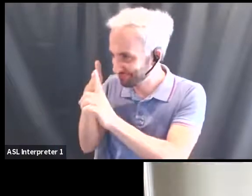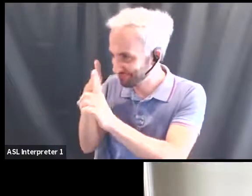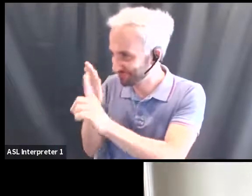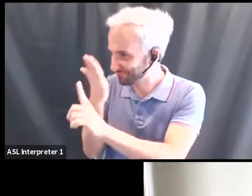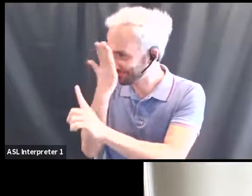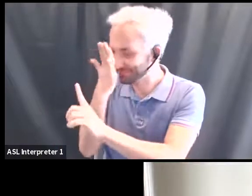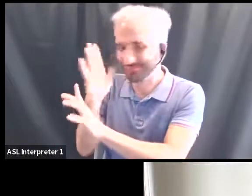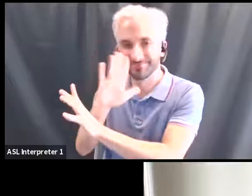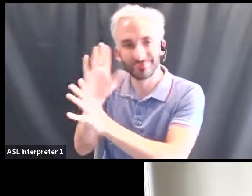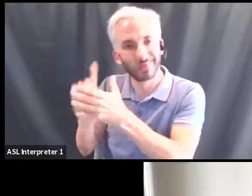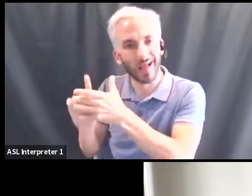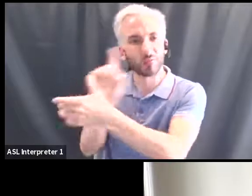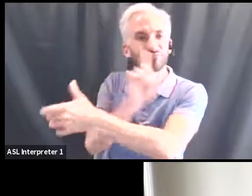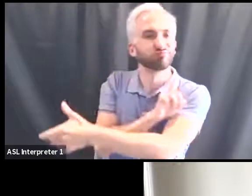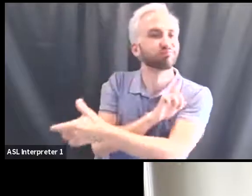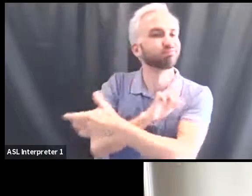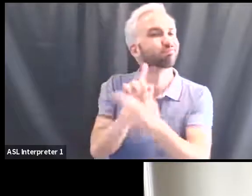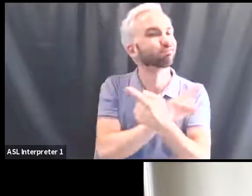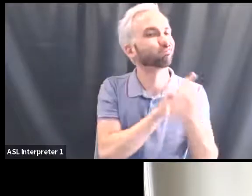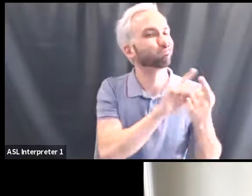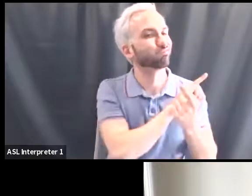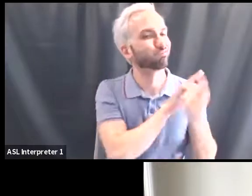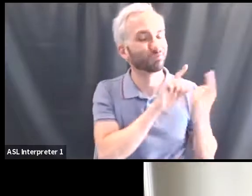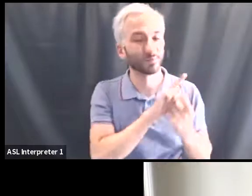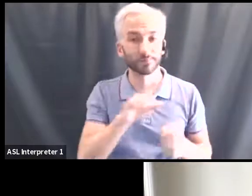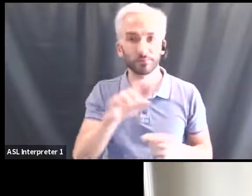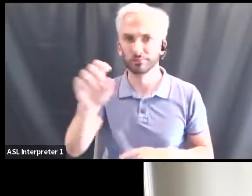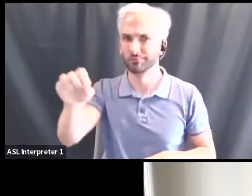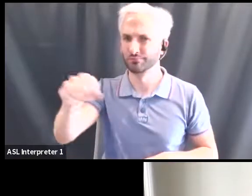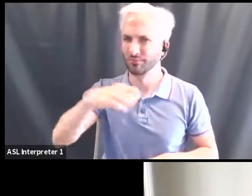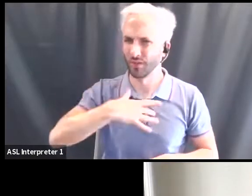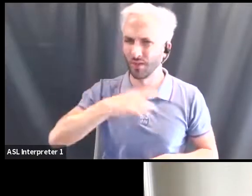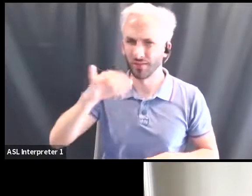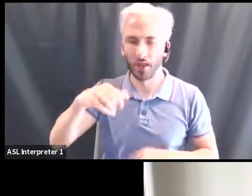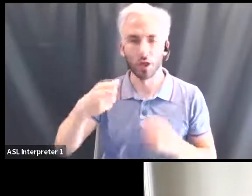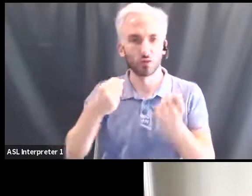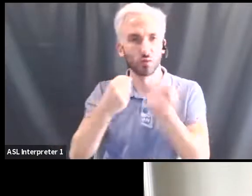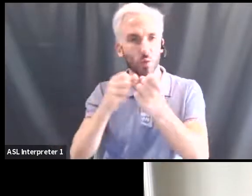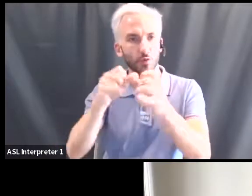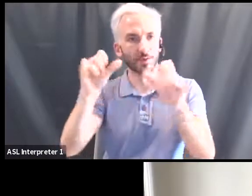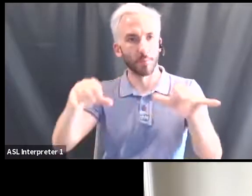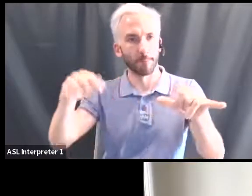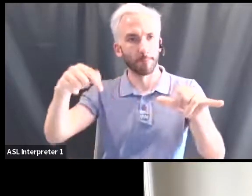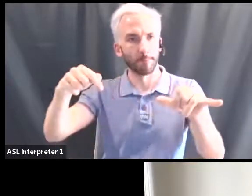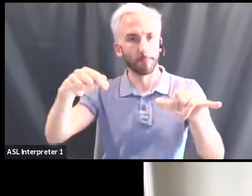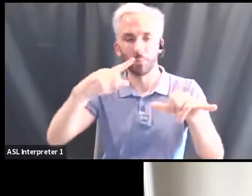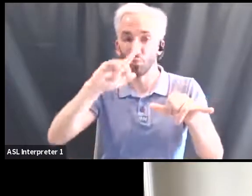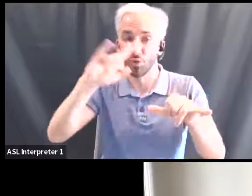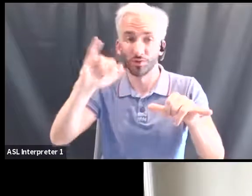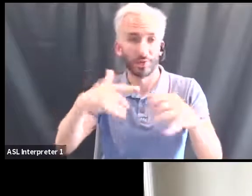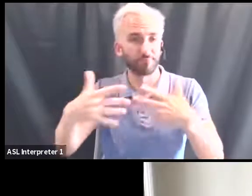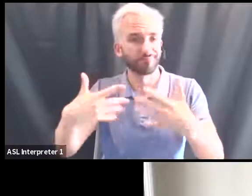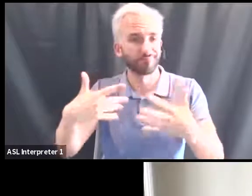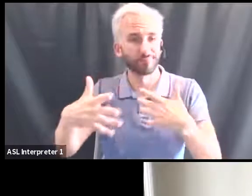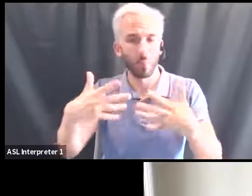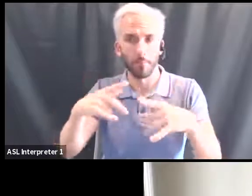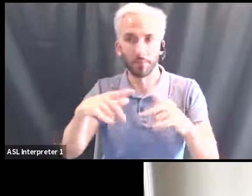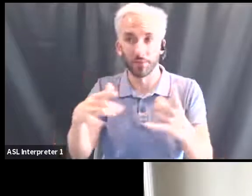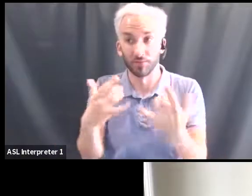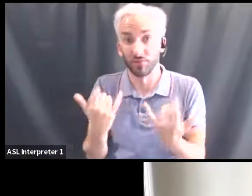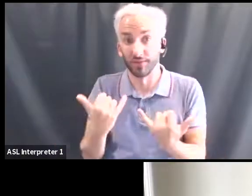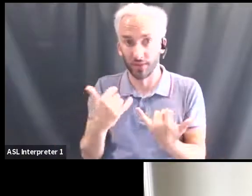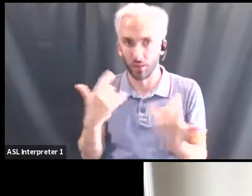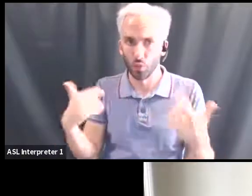I really love that. I think having that support system, whatever it may look like, especially given a time like we are in this